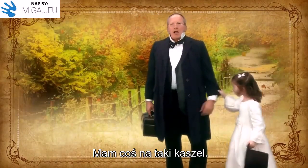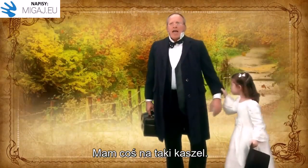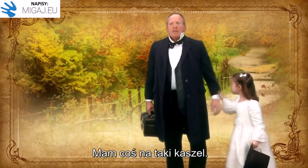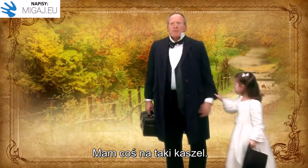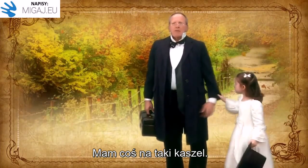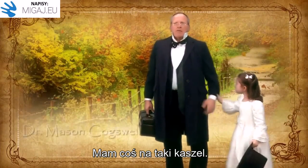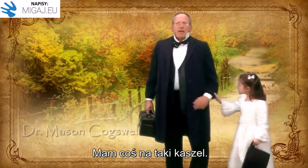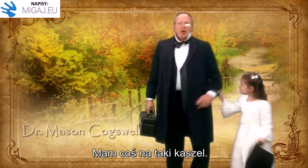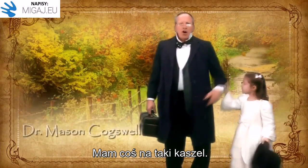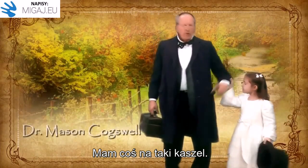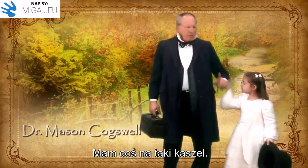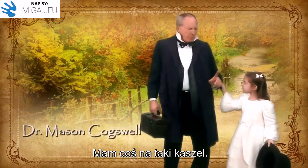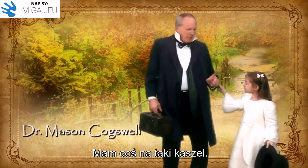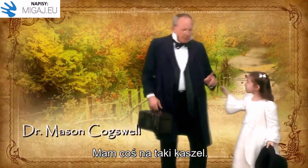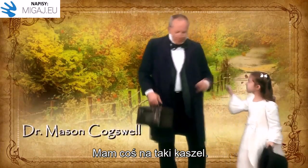I have something for that cough.